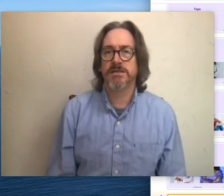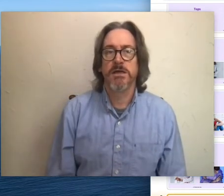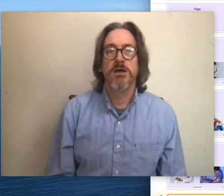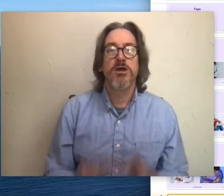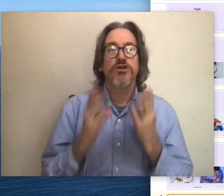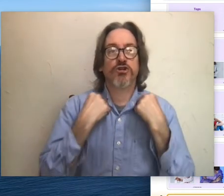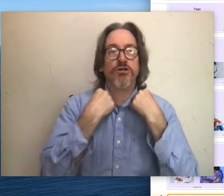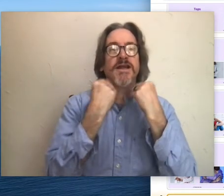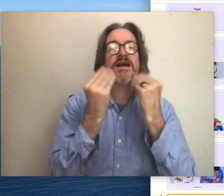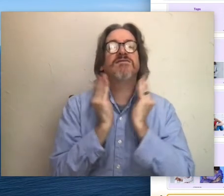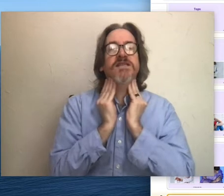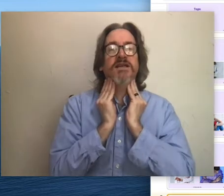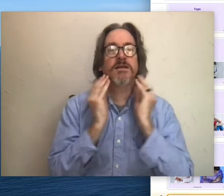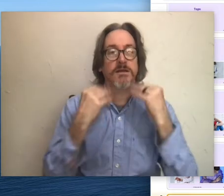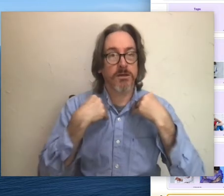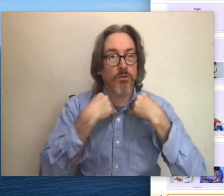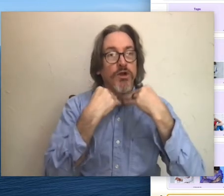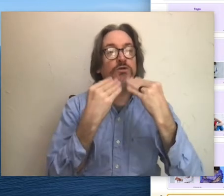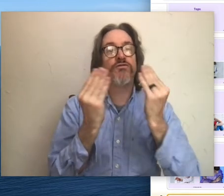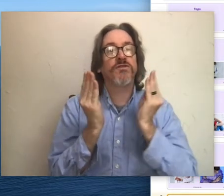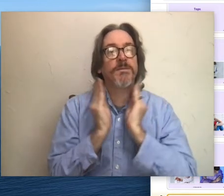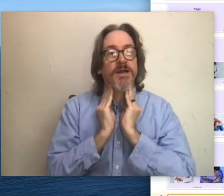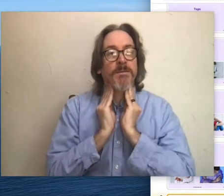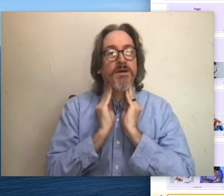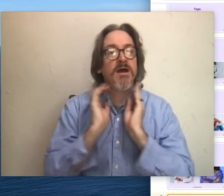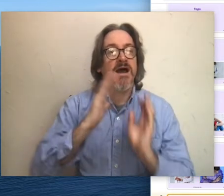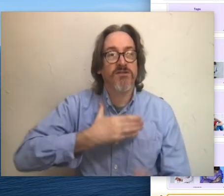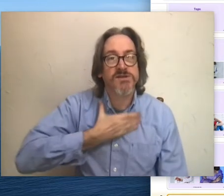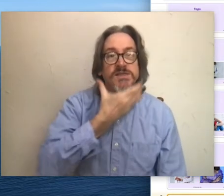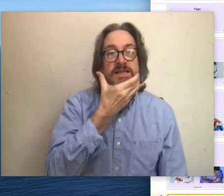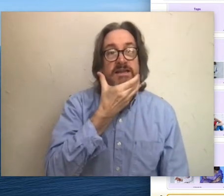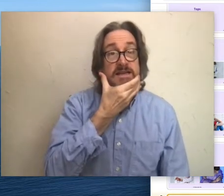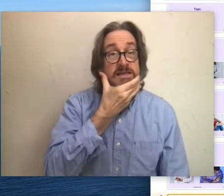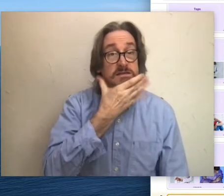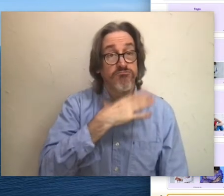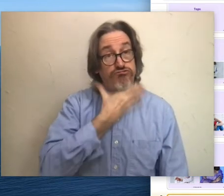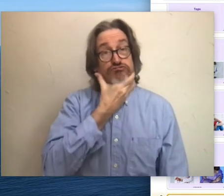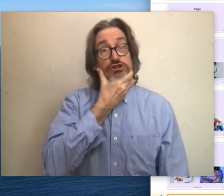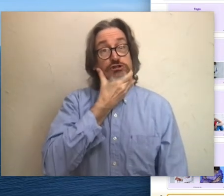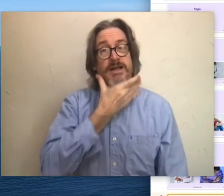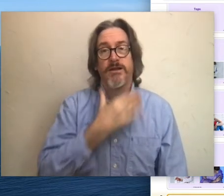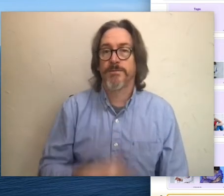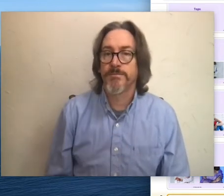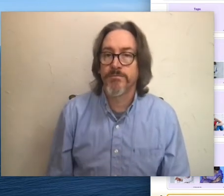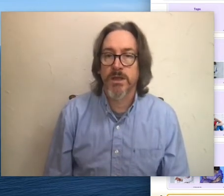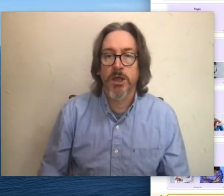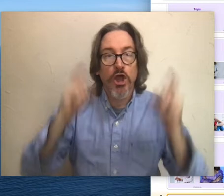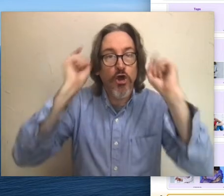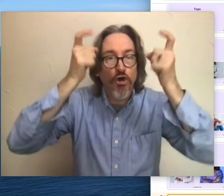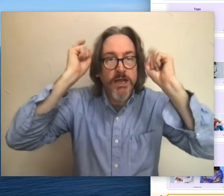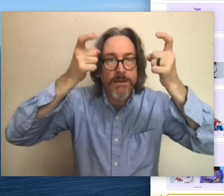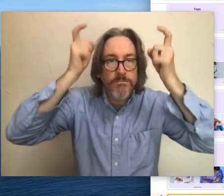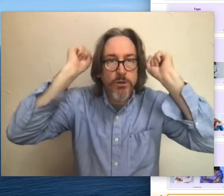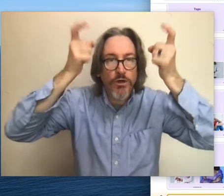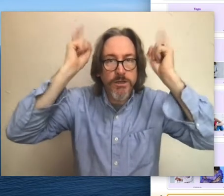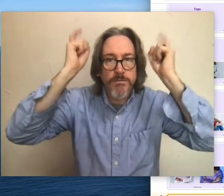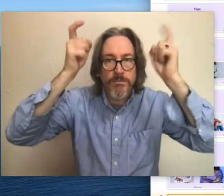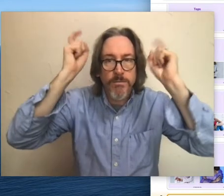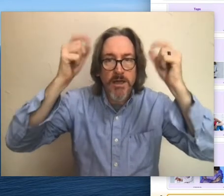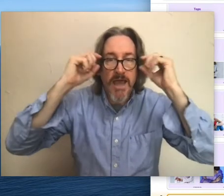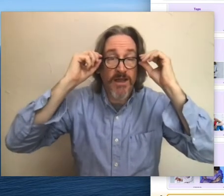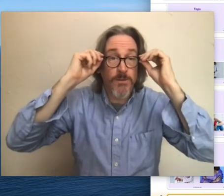this. Turtleneck, I've seen where you flip it up. I've also seen this turtleneck. Hoodie,